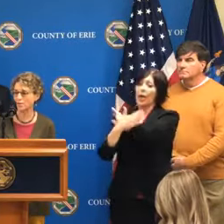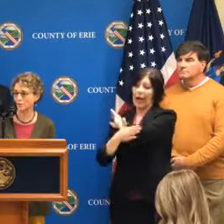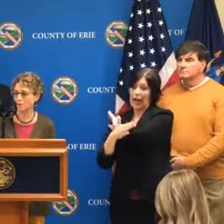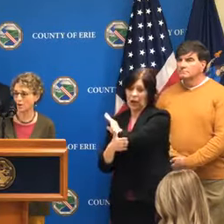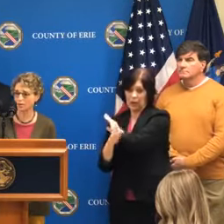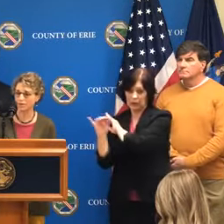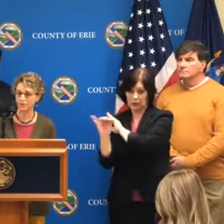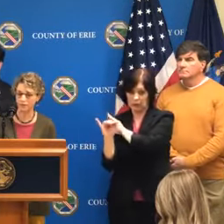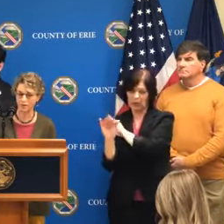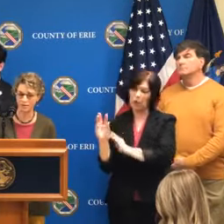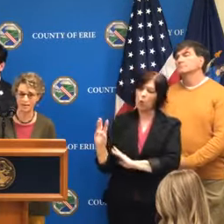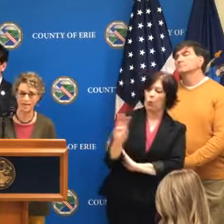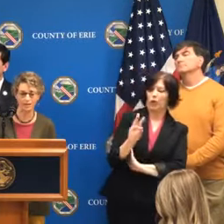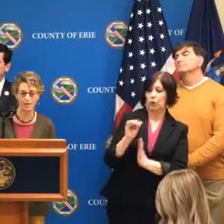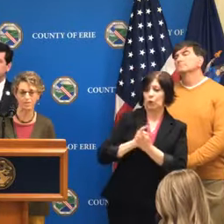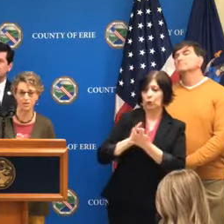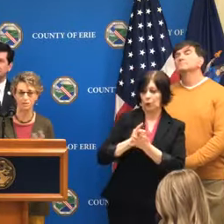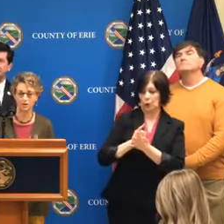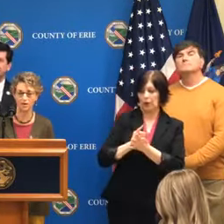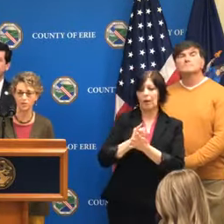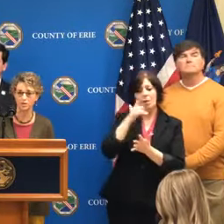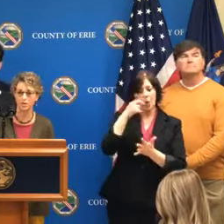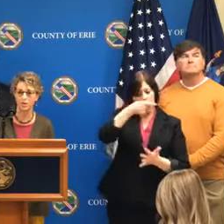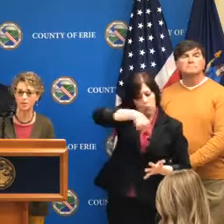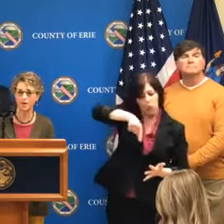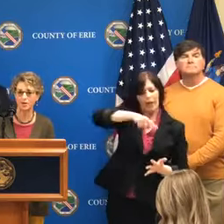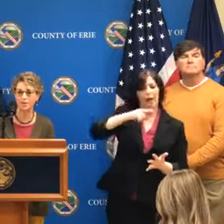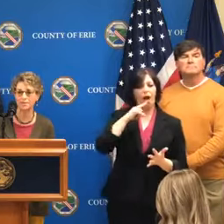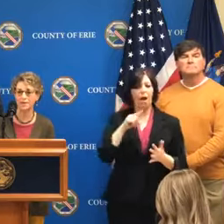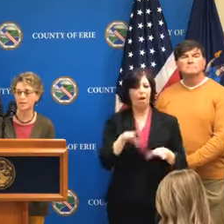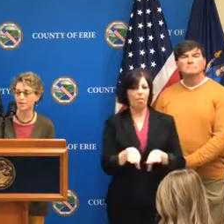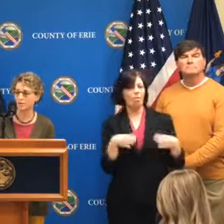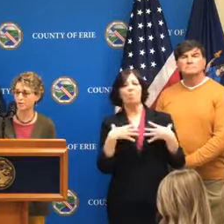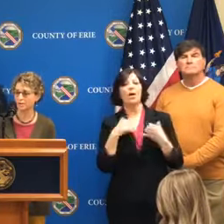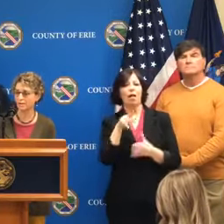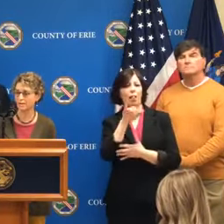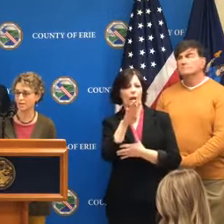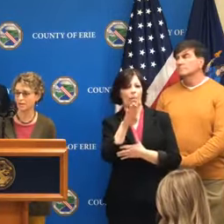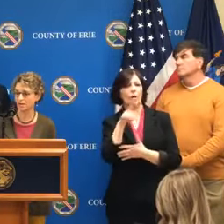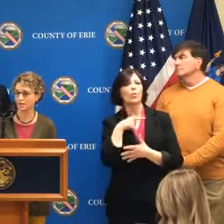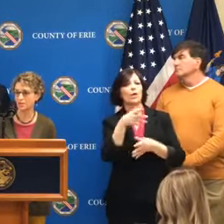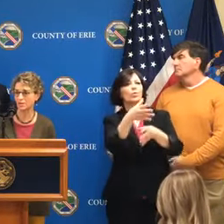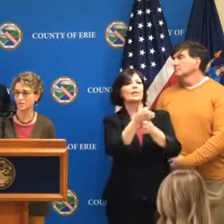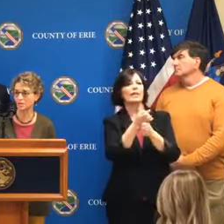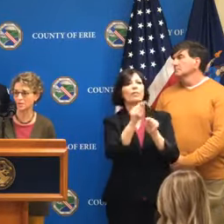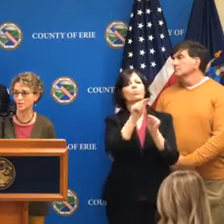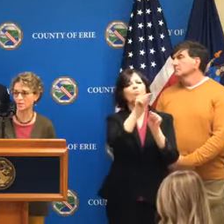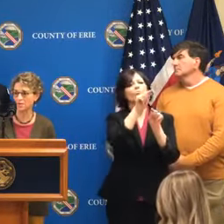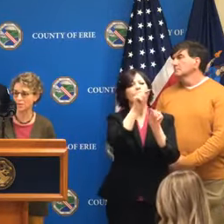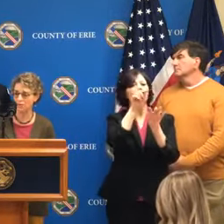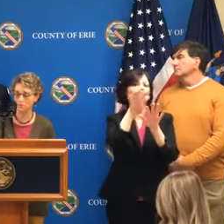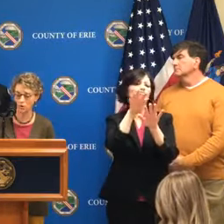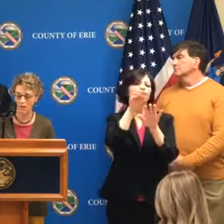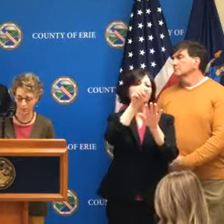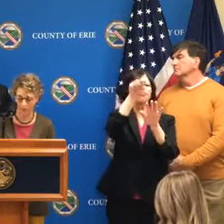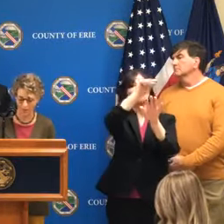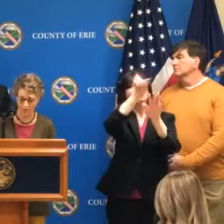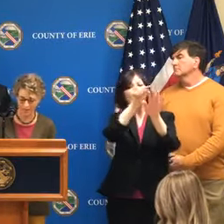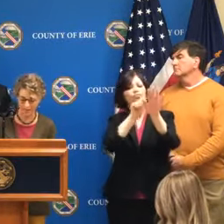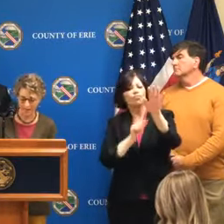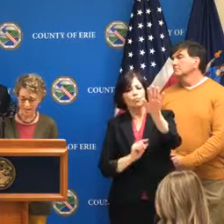in the western part of New York State, again, because we are the regional public health lab, that we received the specimens from those other local